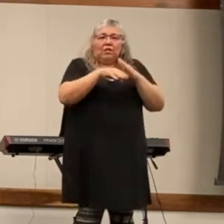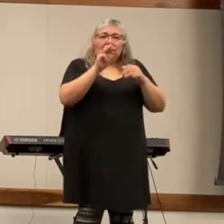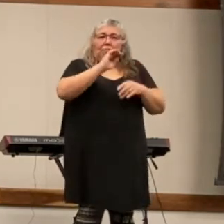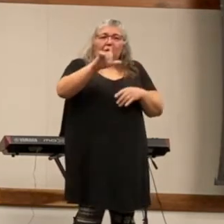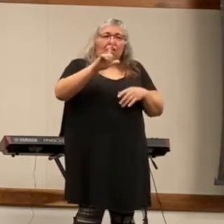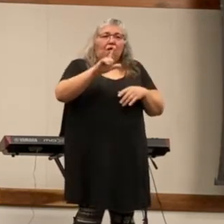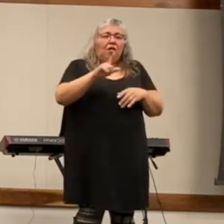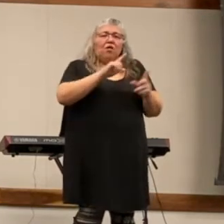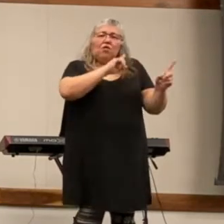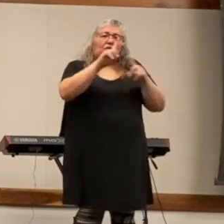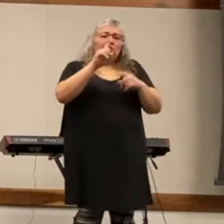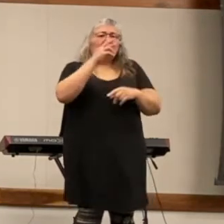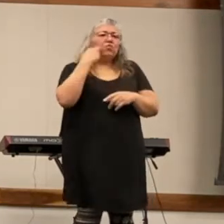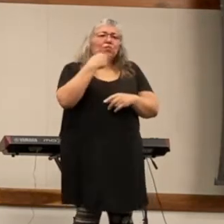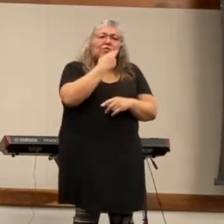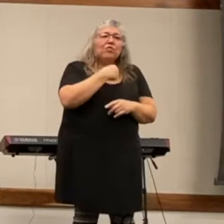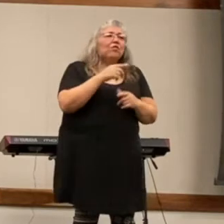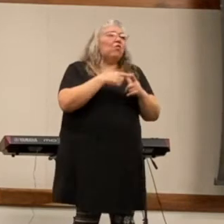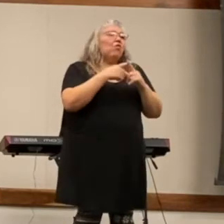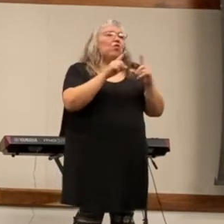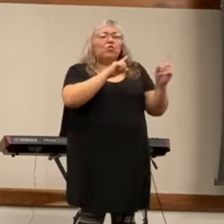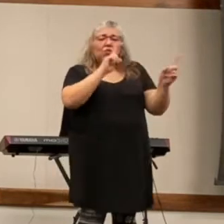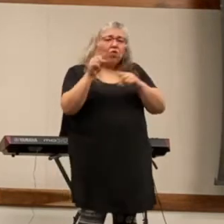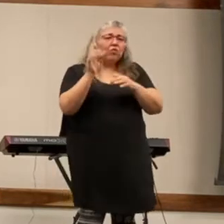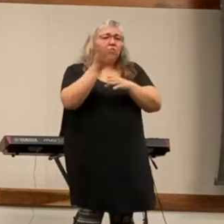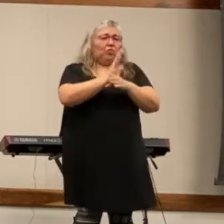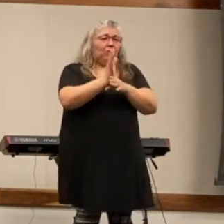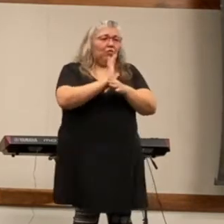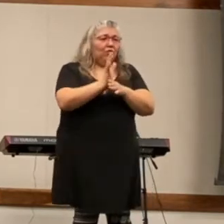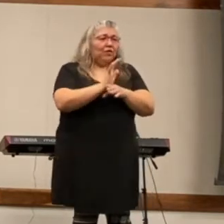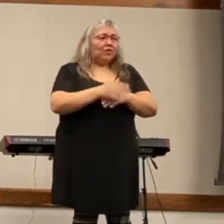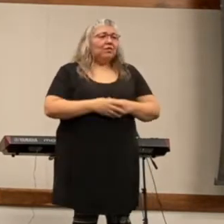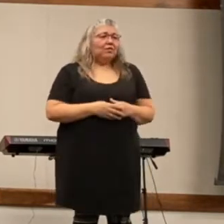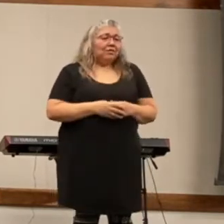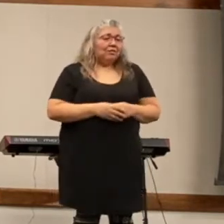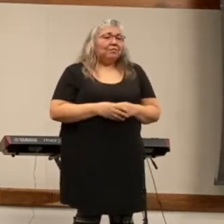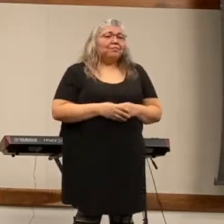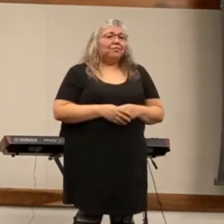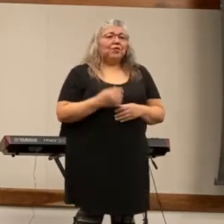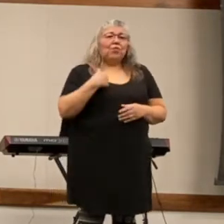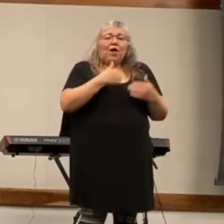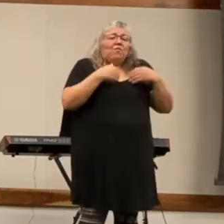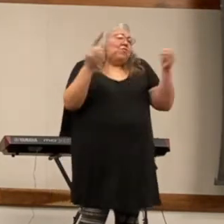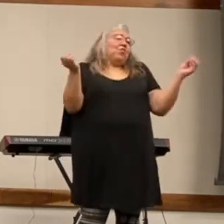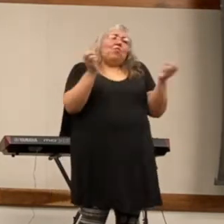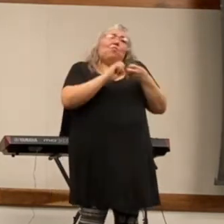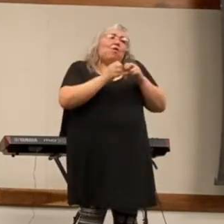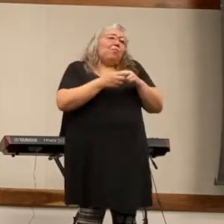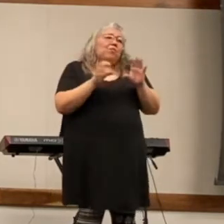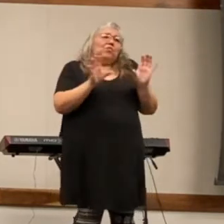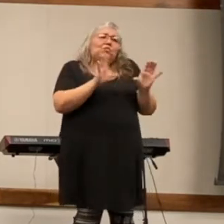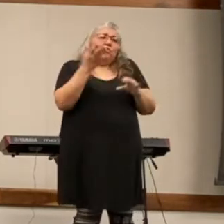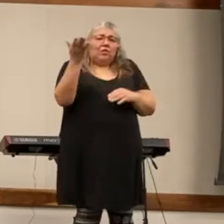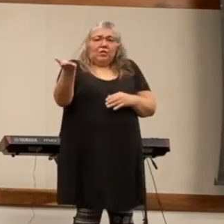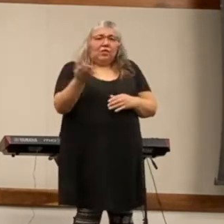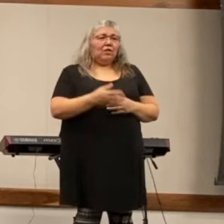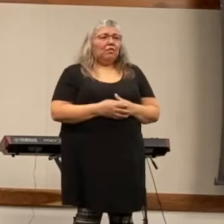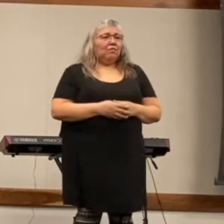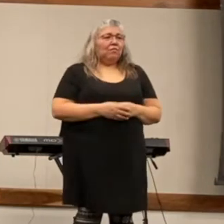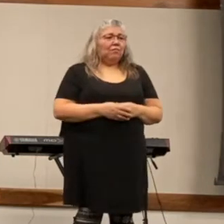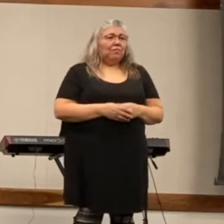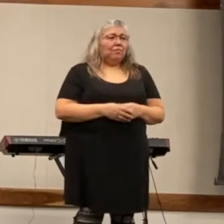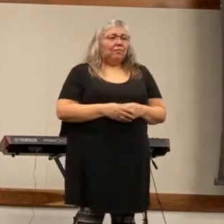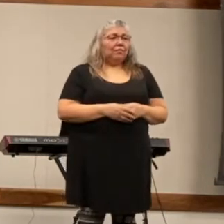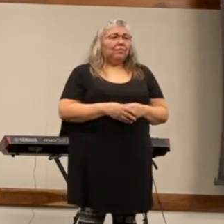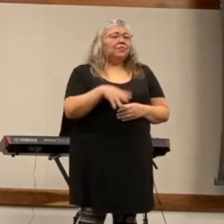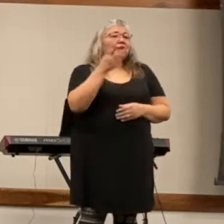or go to the restaurants or go to the movies. We have no issues doing it then.